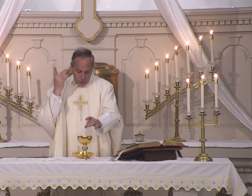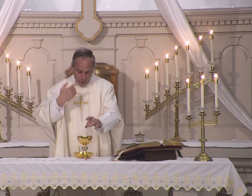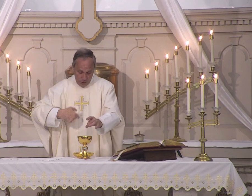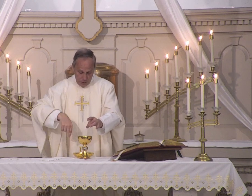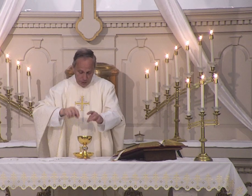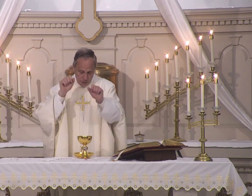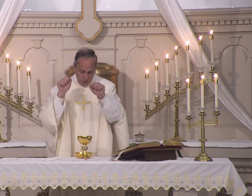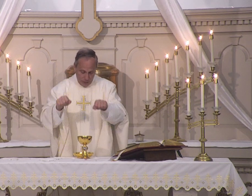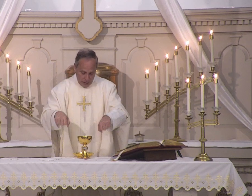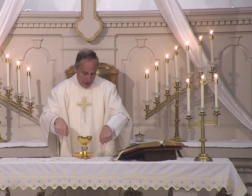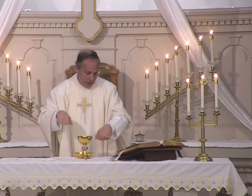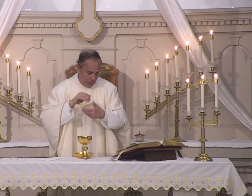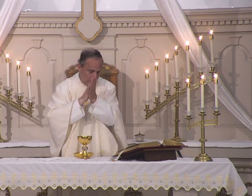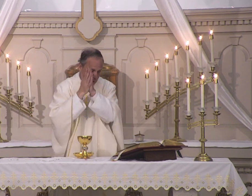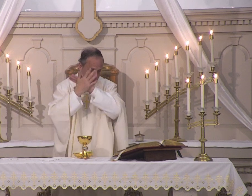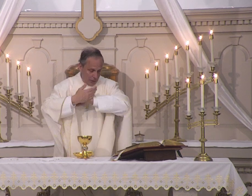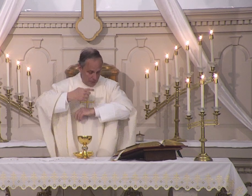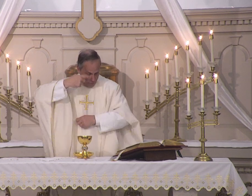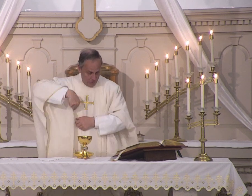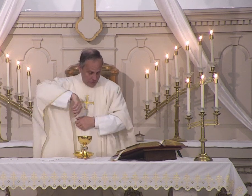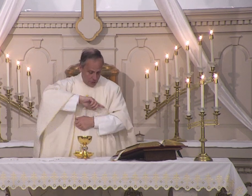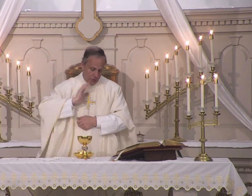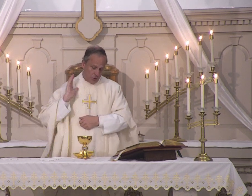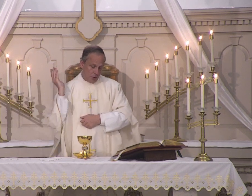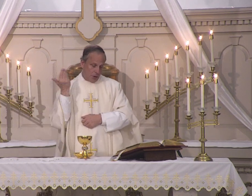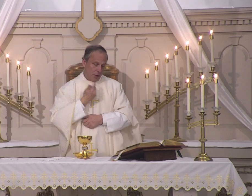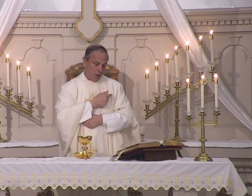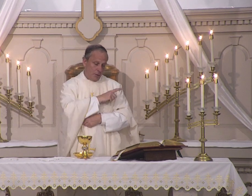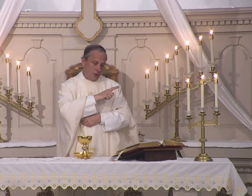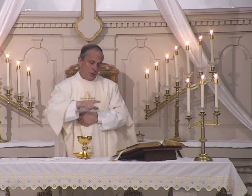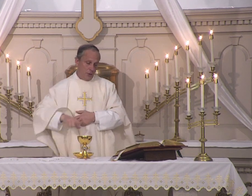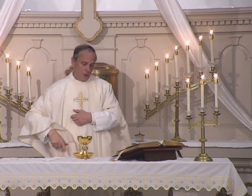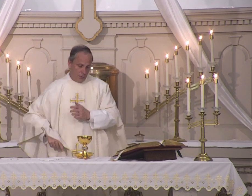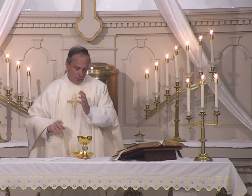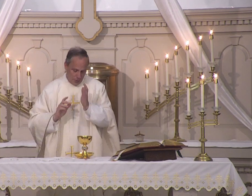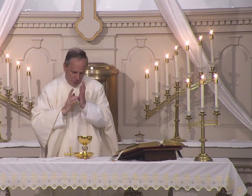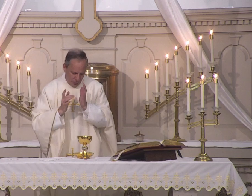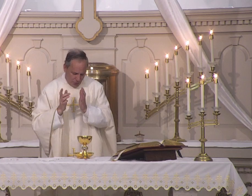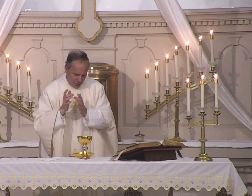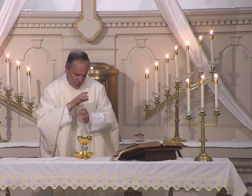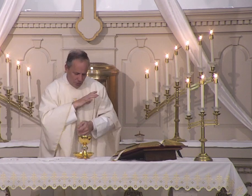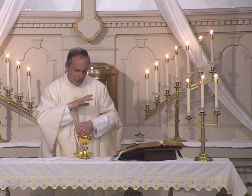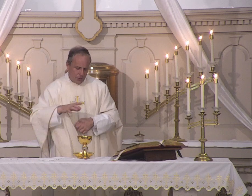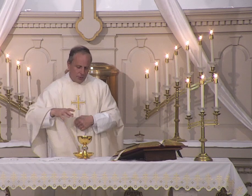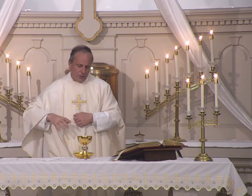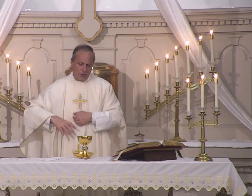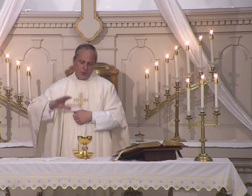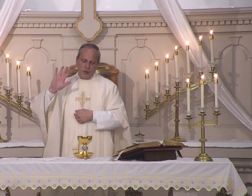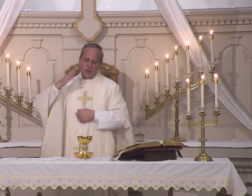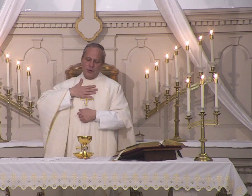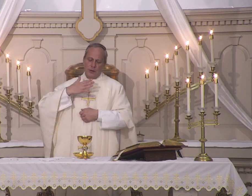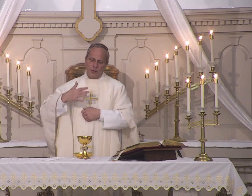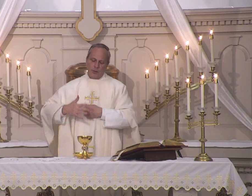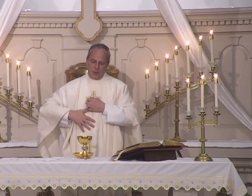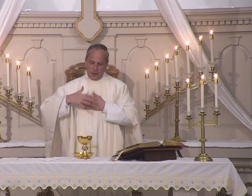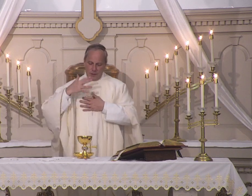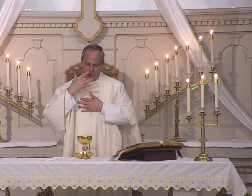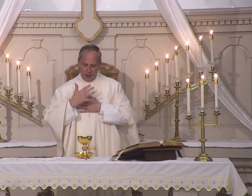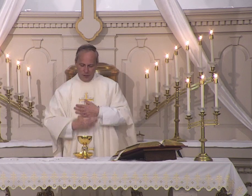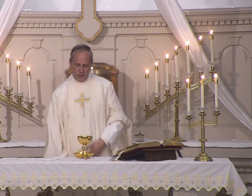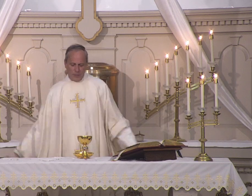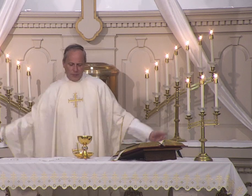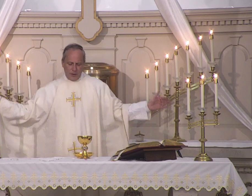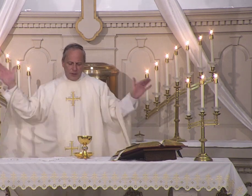dewfall, so that they may become for us the body and blood of our Lord